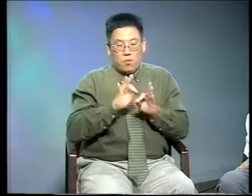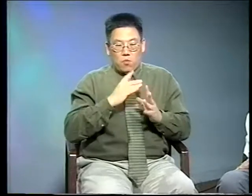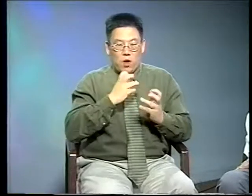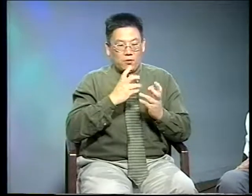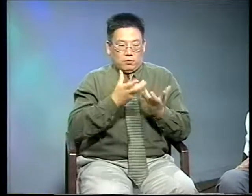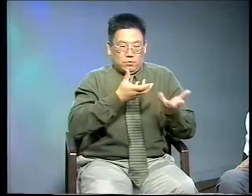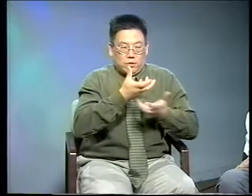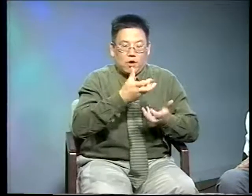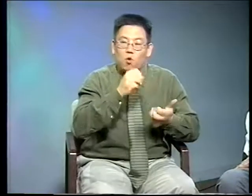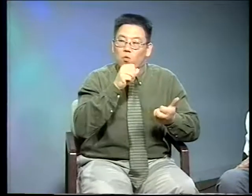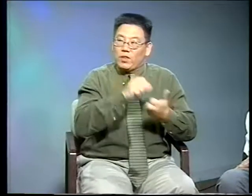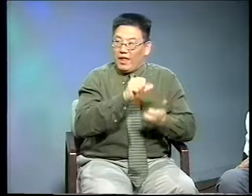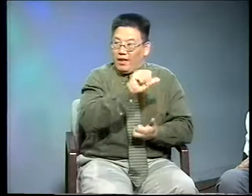And